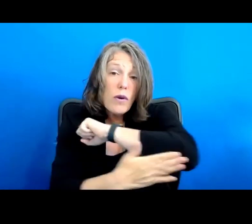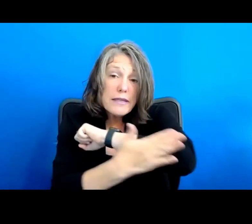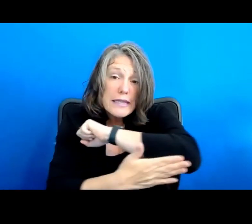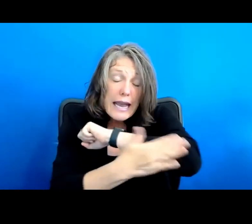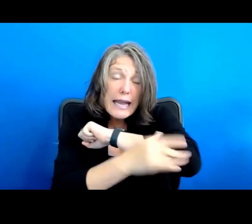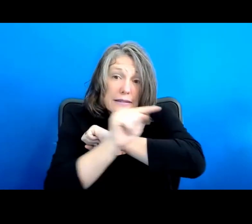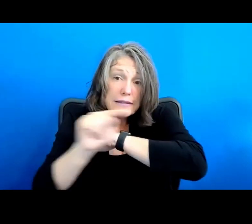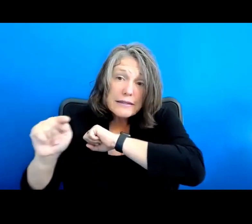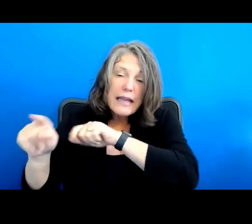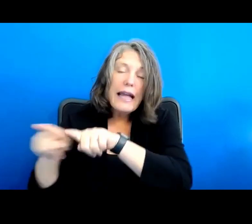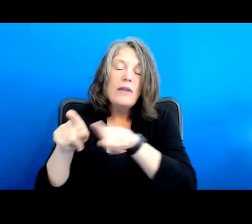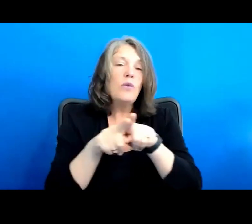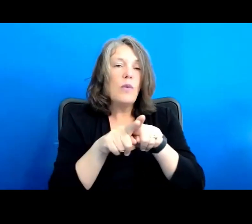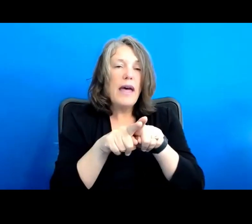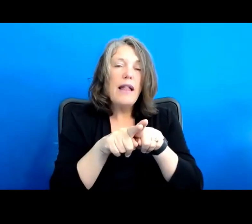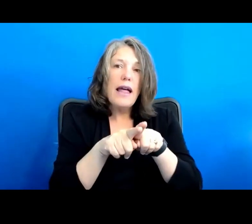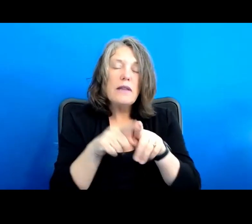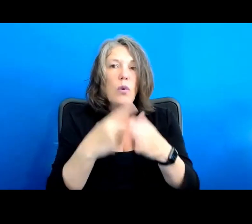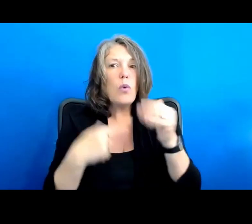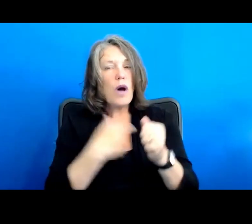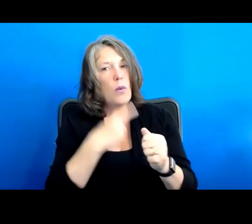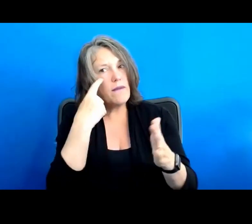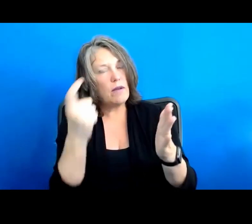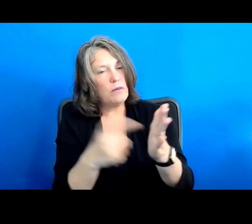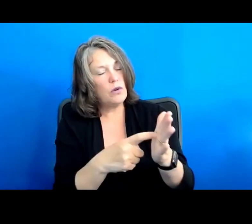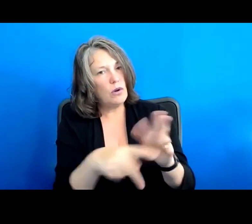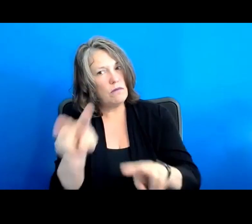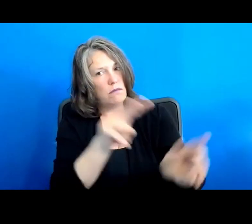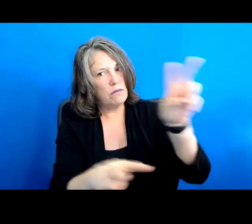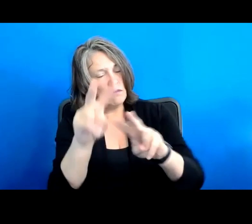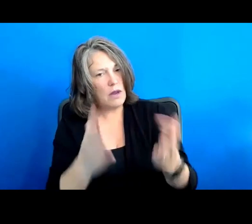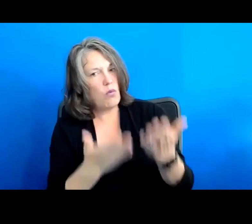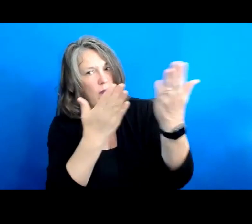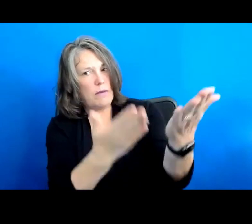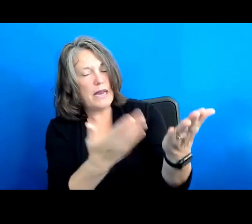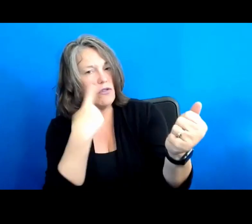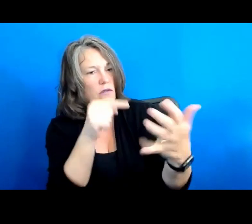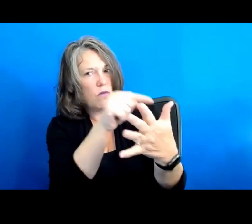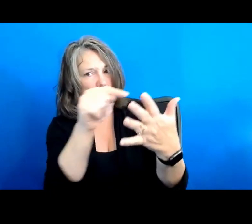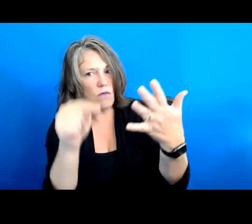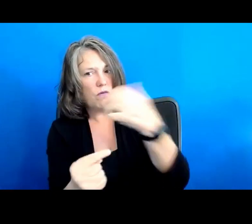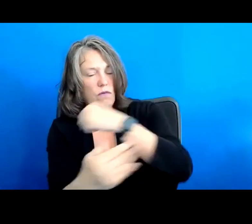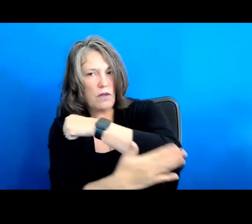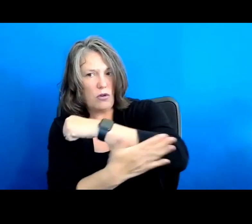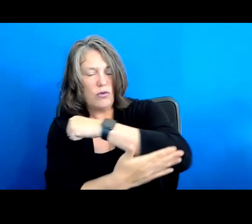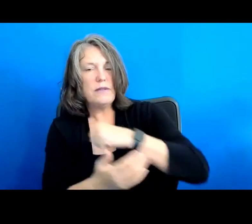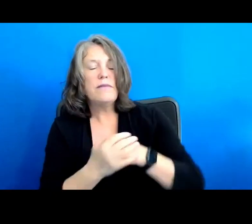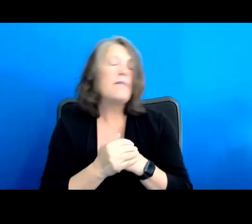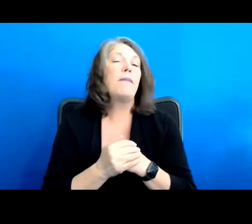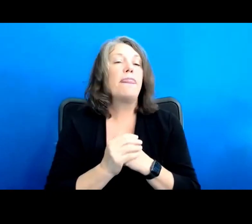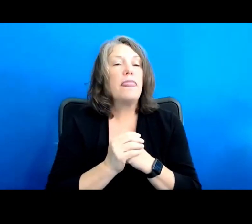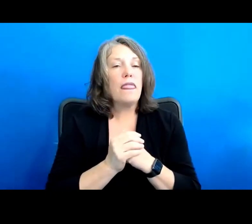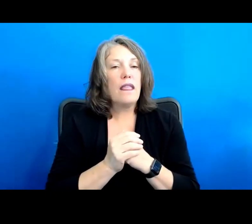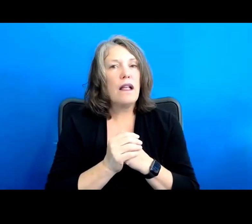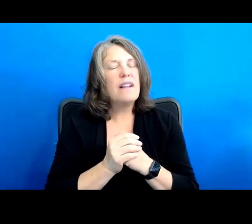as its concluding observations and recommendations to the states. So it's a